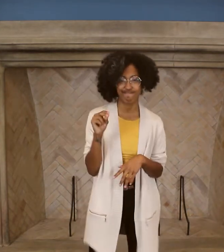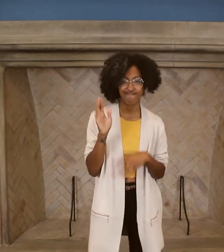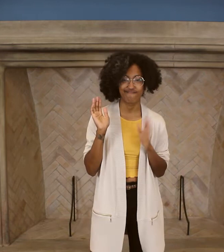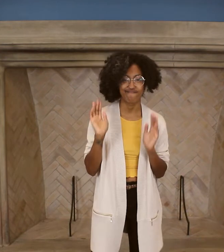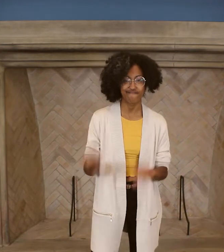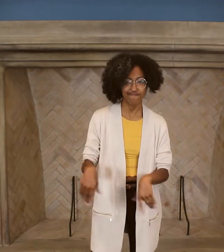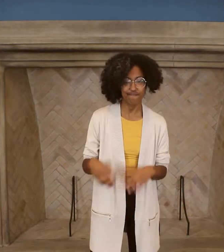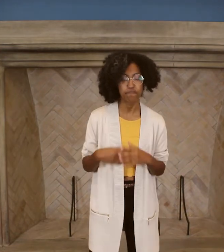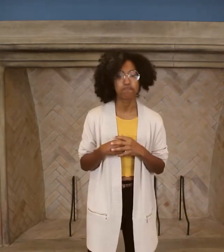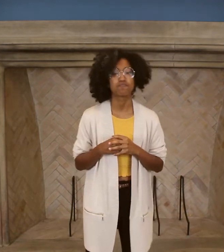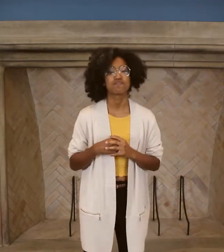to try.